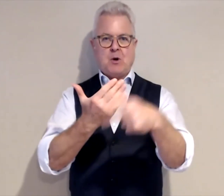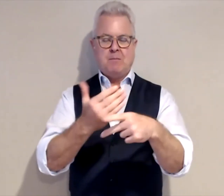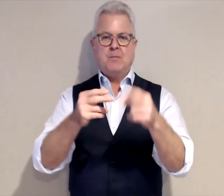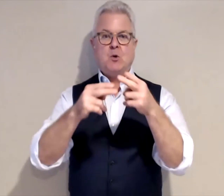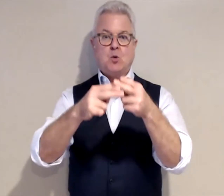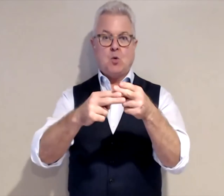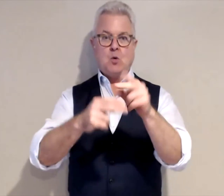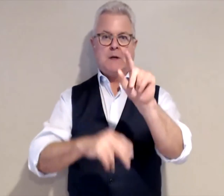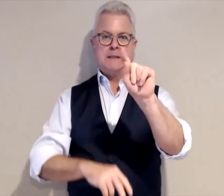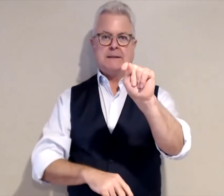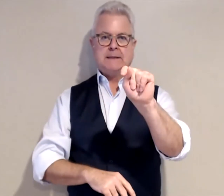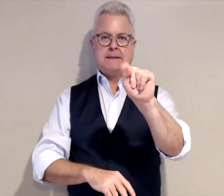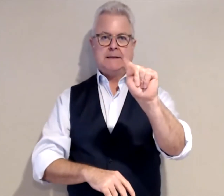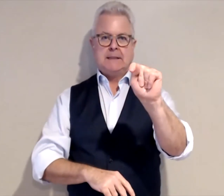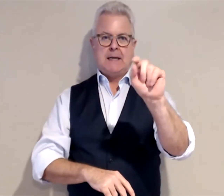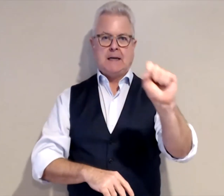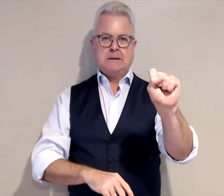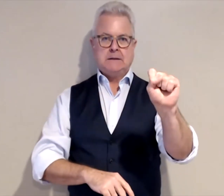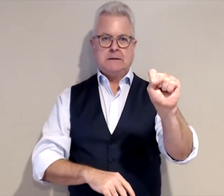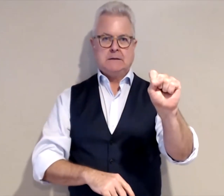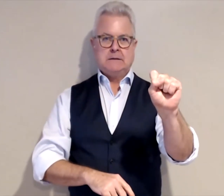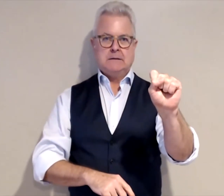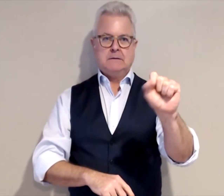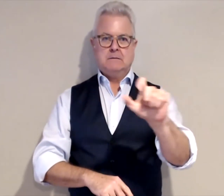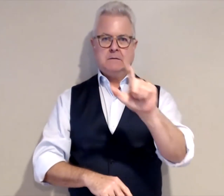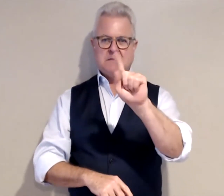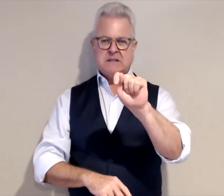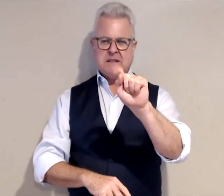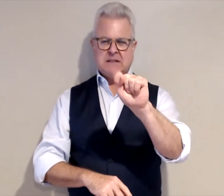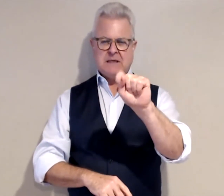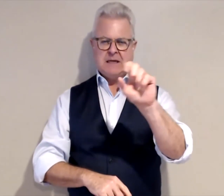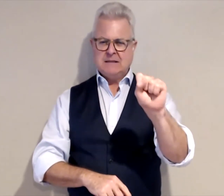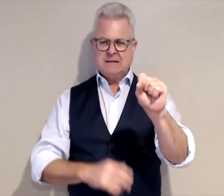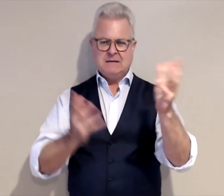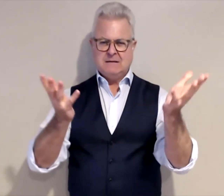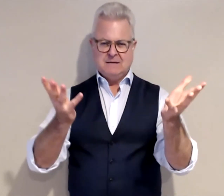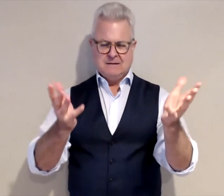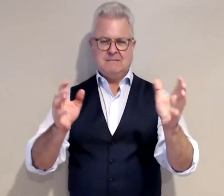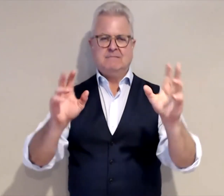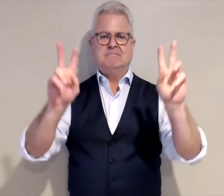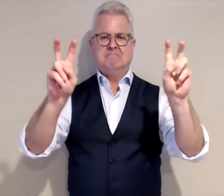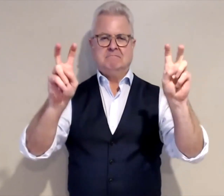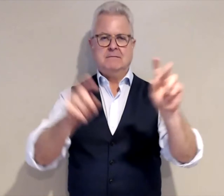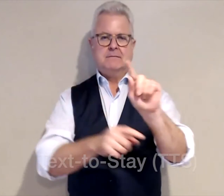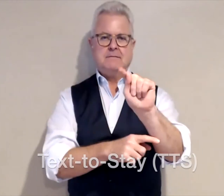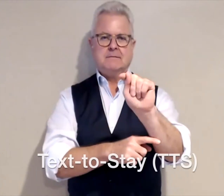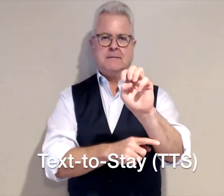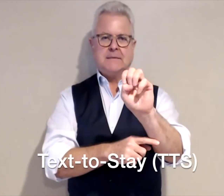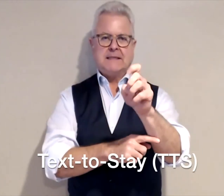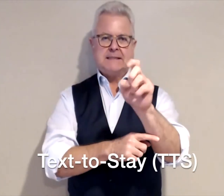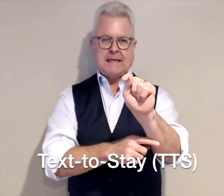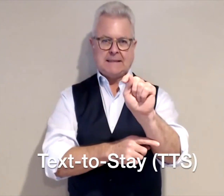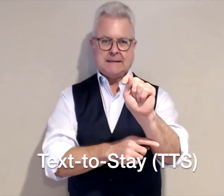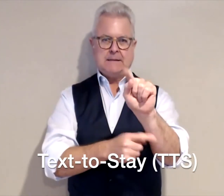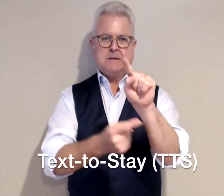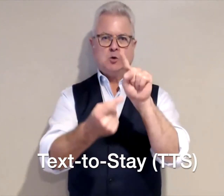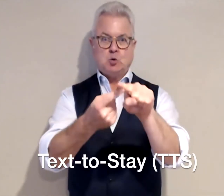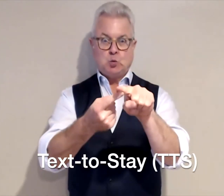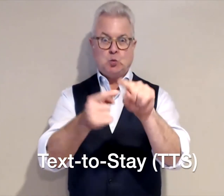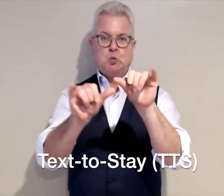new pilot program called TTS, which you may wonder, what does TTS stand for? That is a